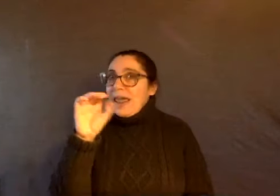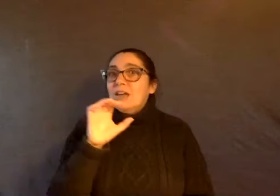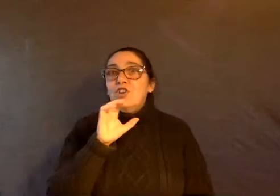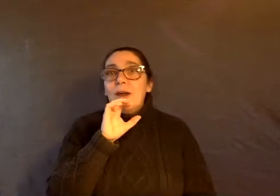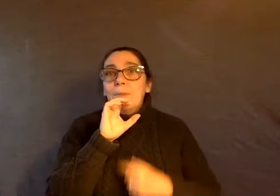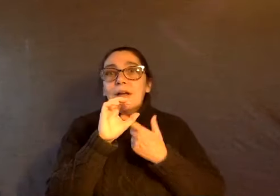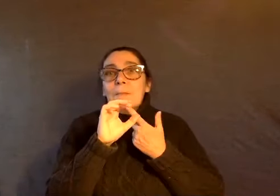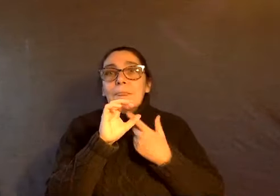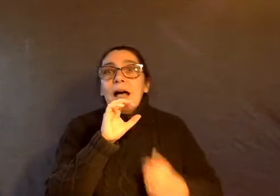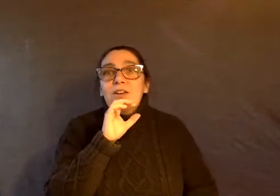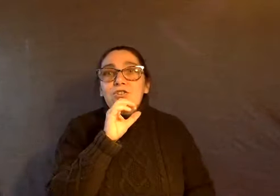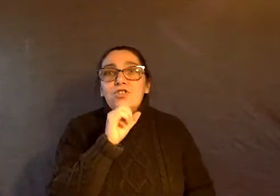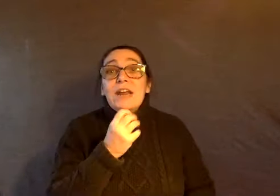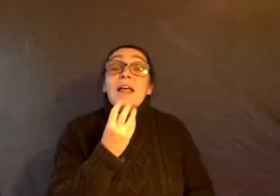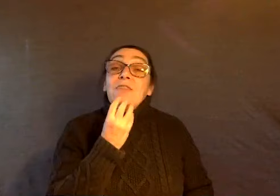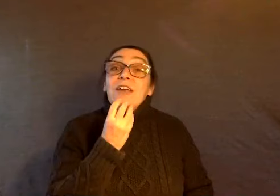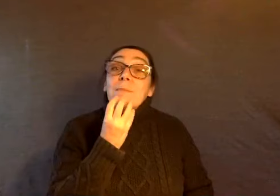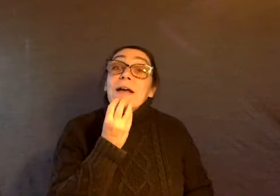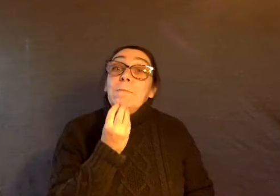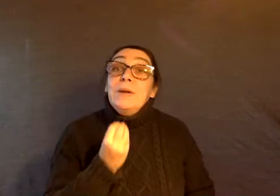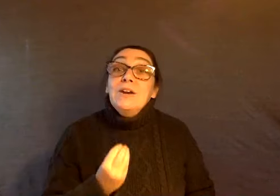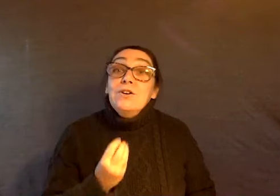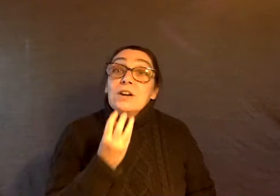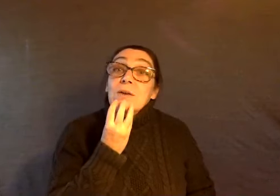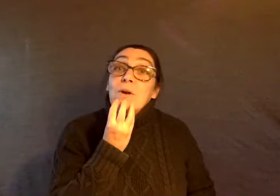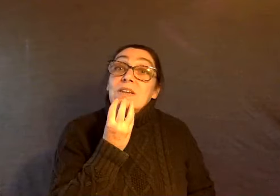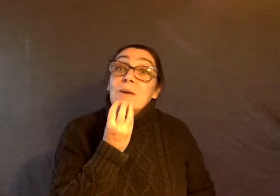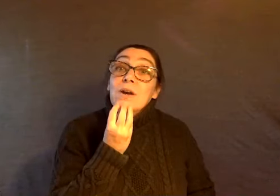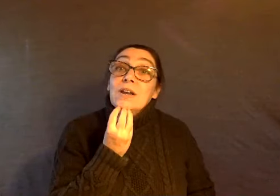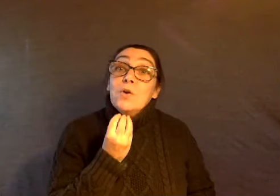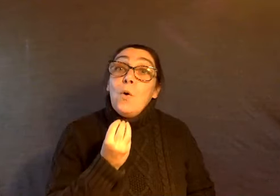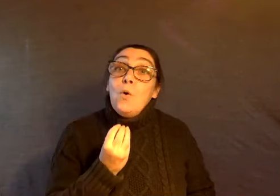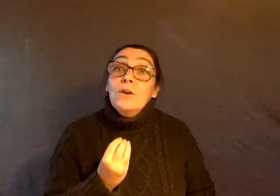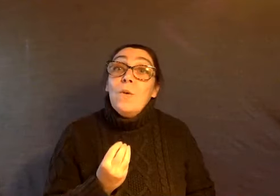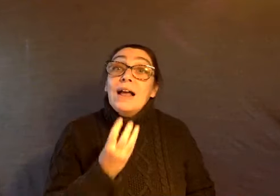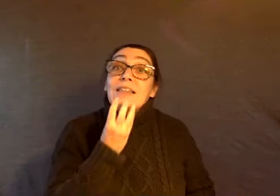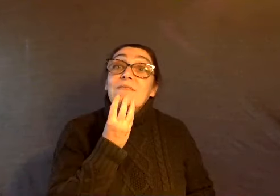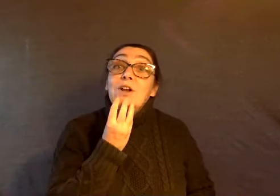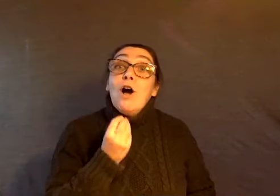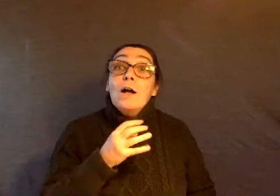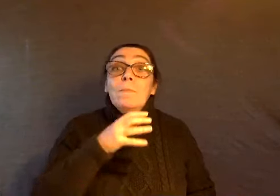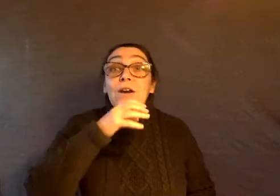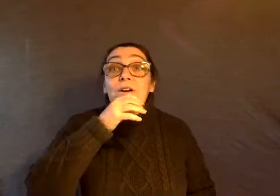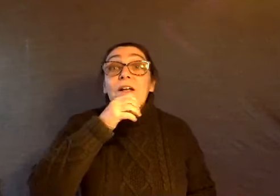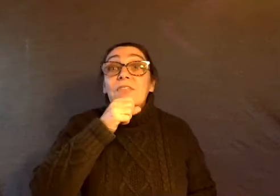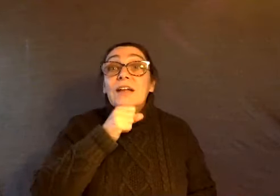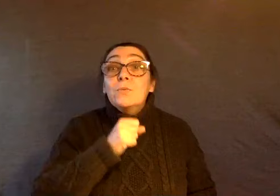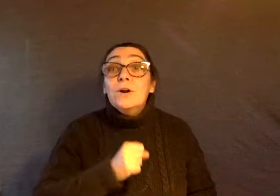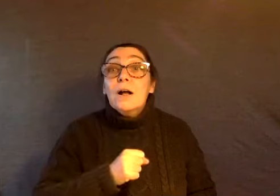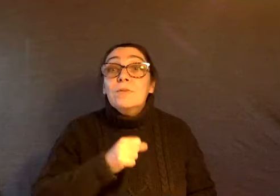hand shape on your chin. Think about a beard. When someone is old and wise, they have a long beard. That's where it comes